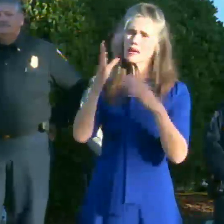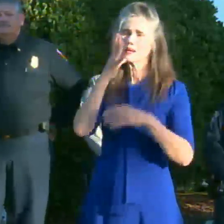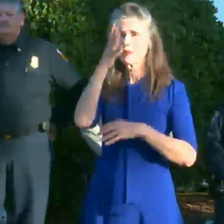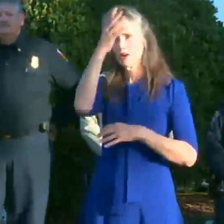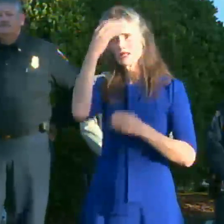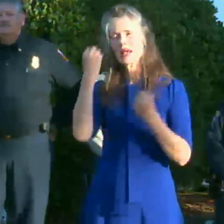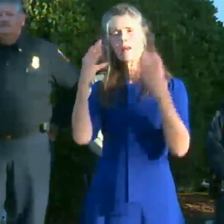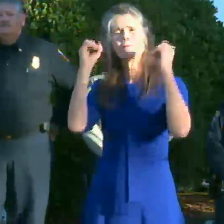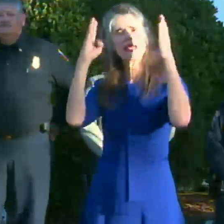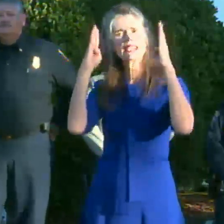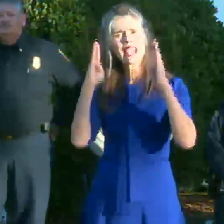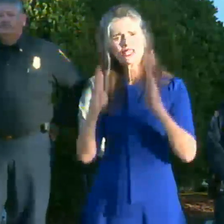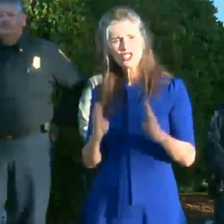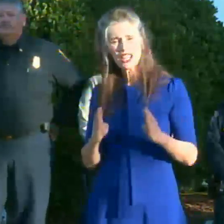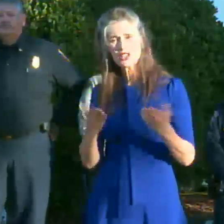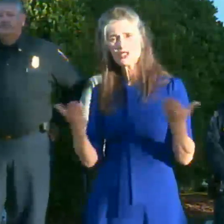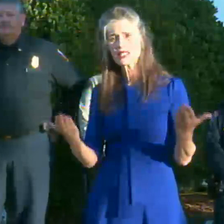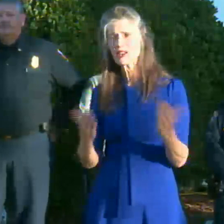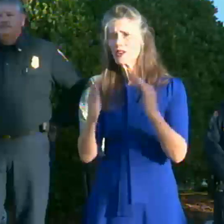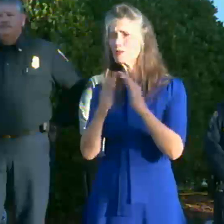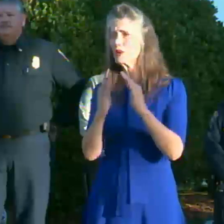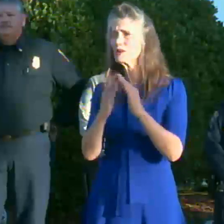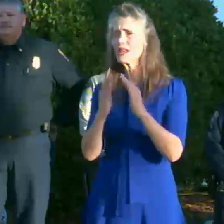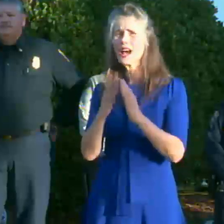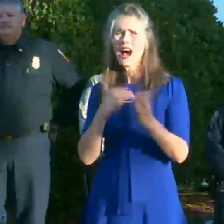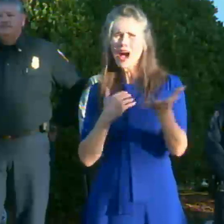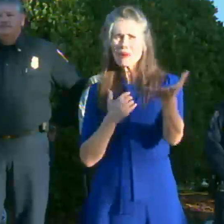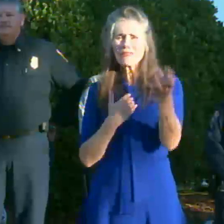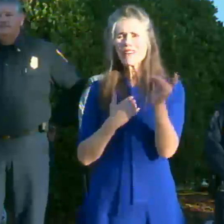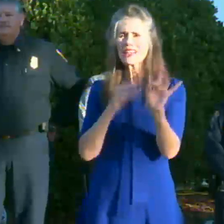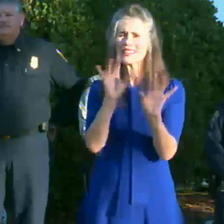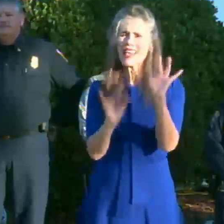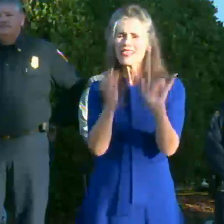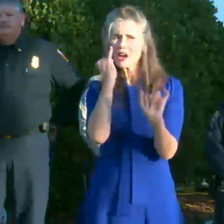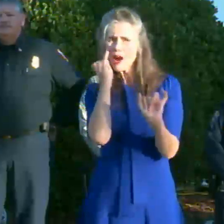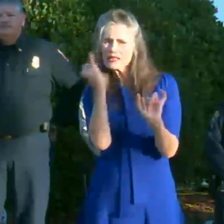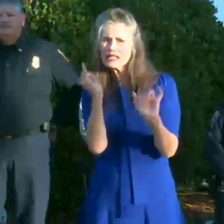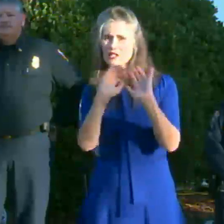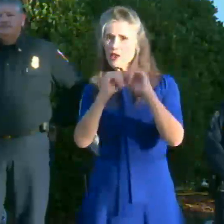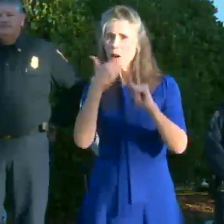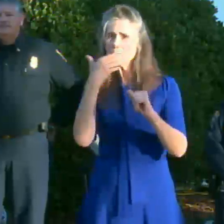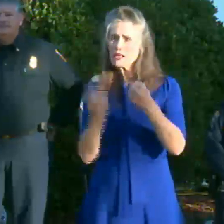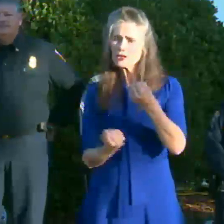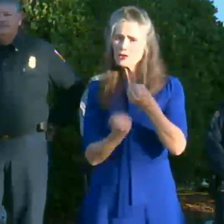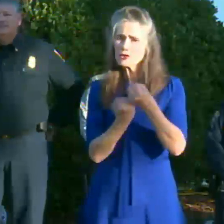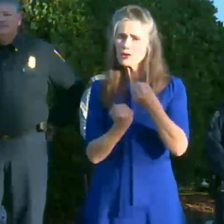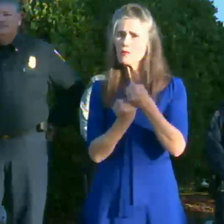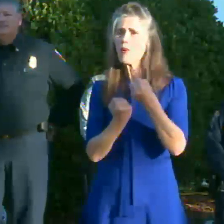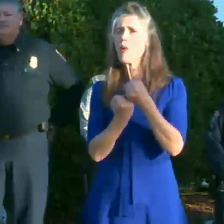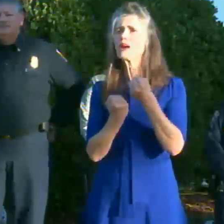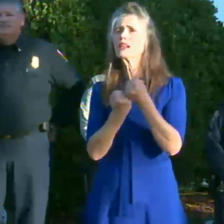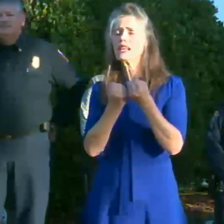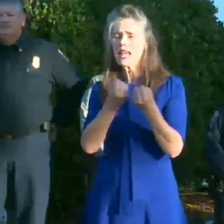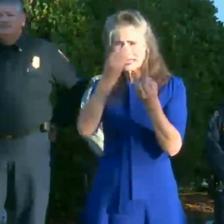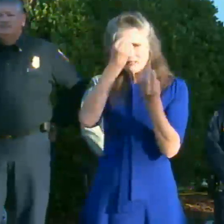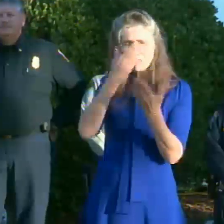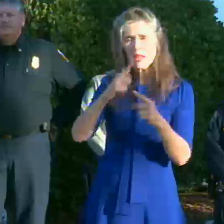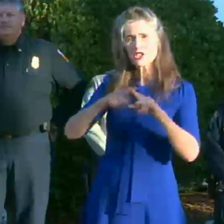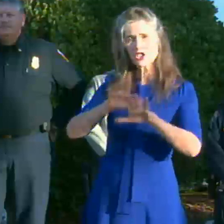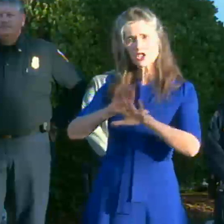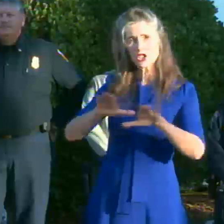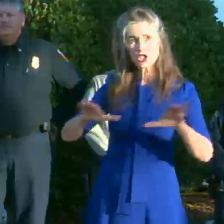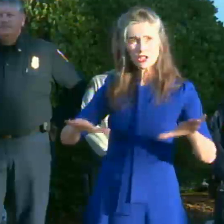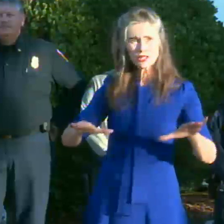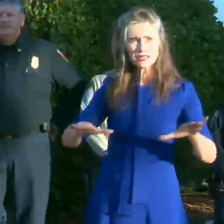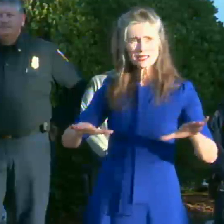community, seeking information and support to best support their students and children, all the while doing so with